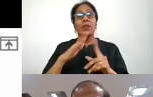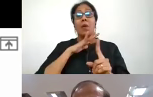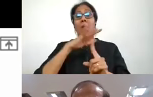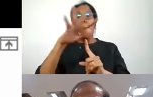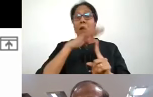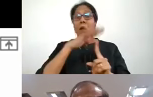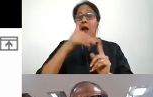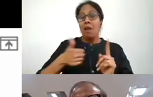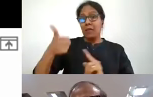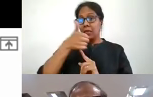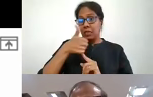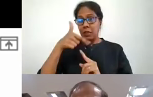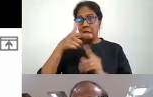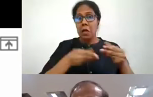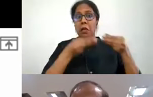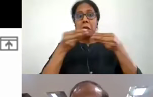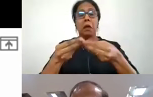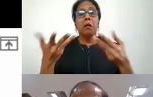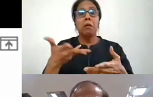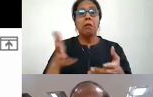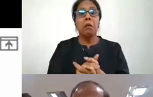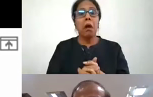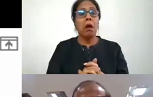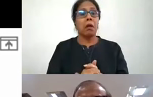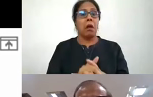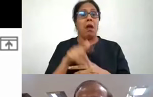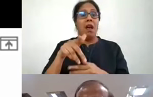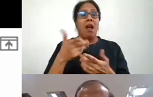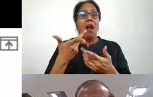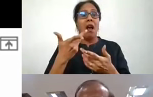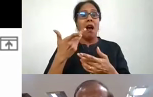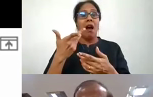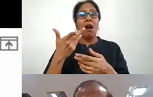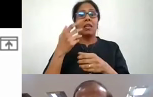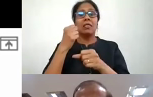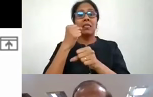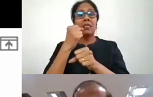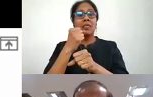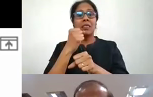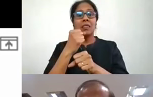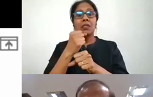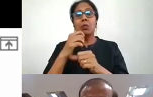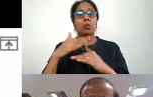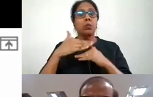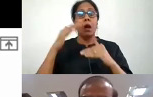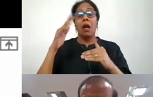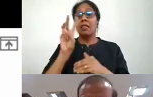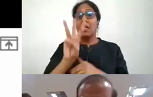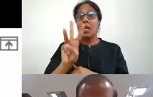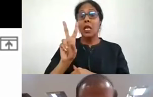MHz of bandwidth, this Wi-Fi 7 under BE will provide 320 MHz